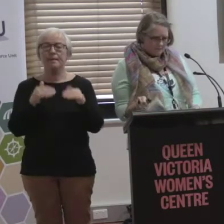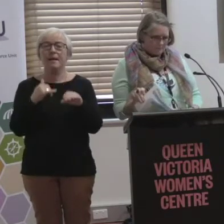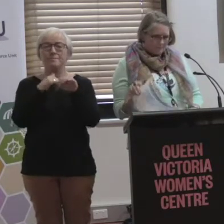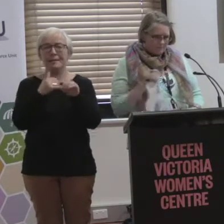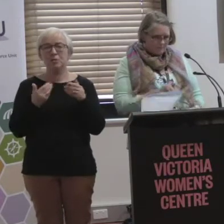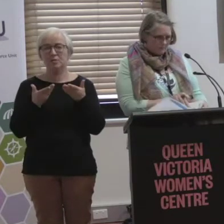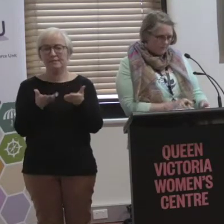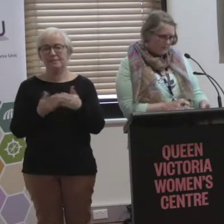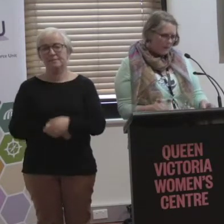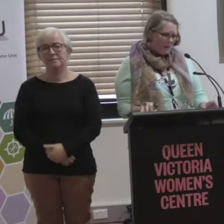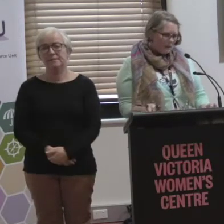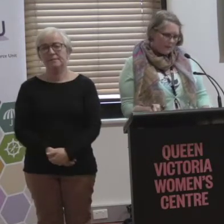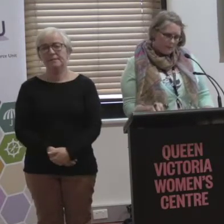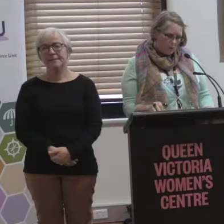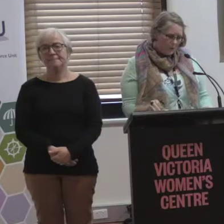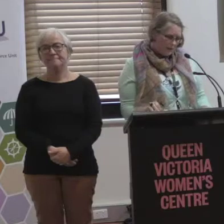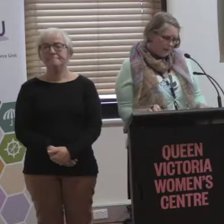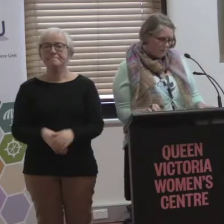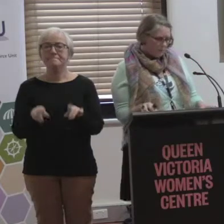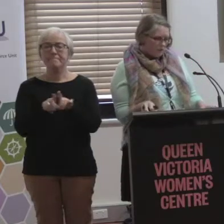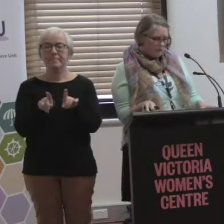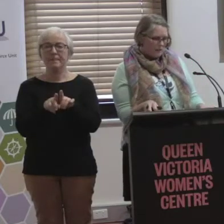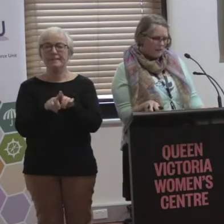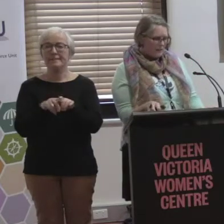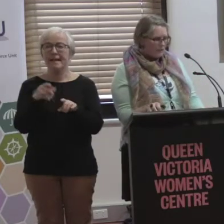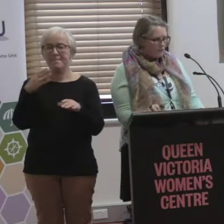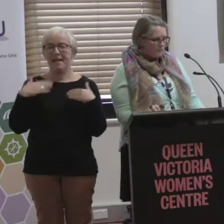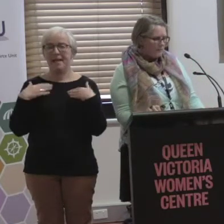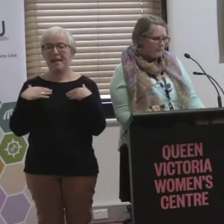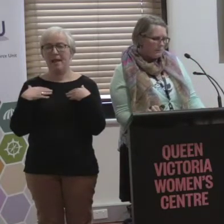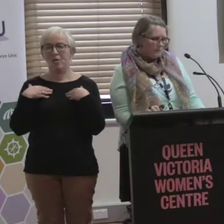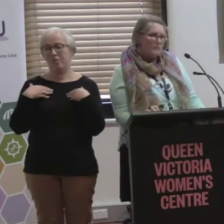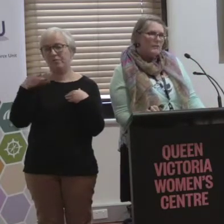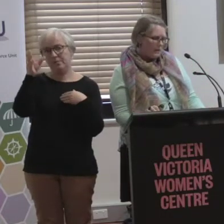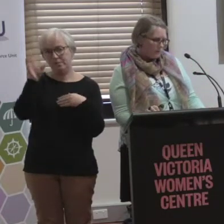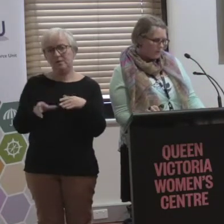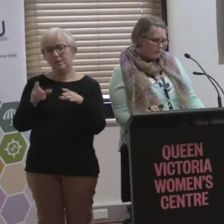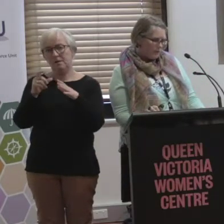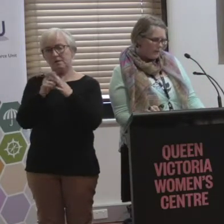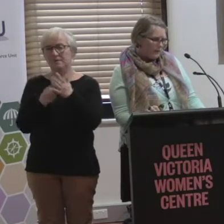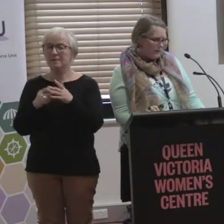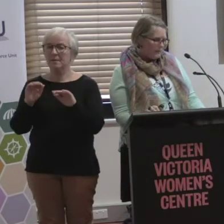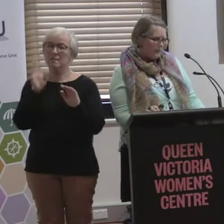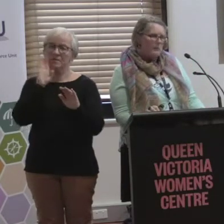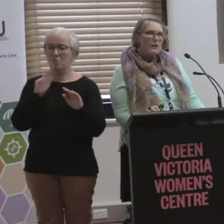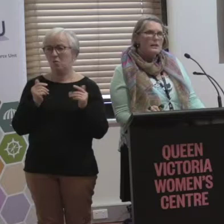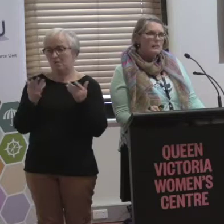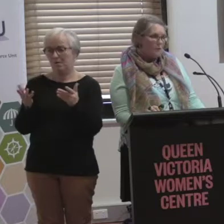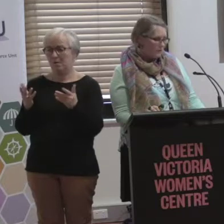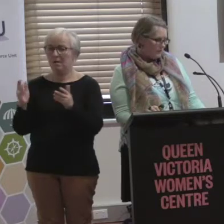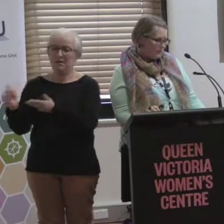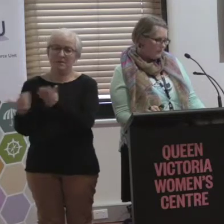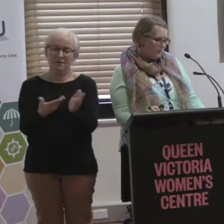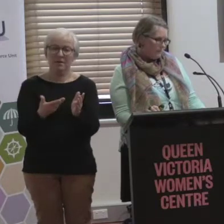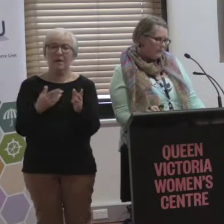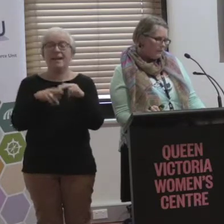consent. So as always, a health practitioner needs a patient's consent before providing medical treatment unless they are providing